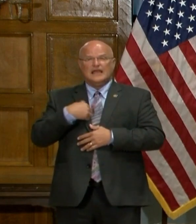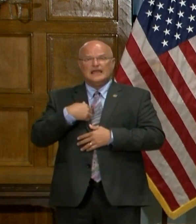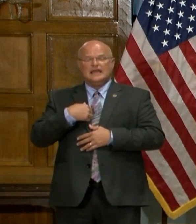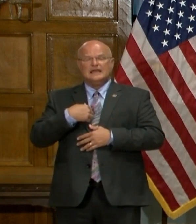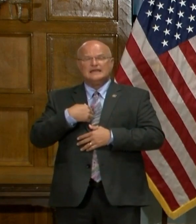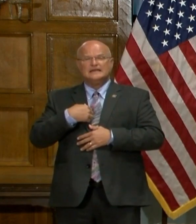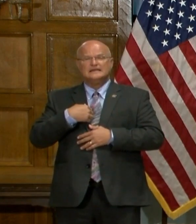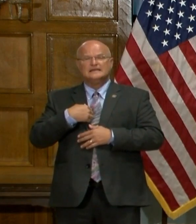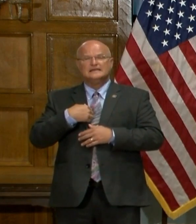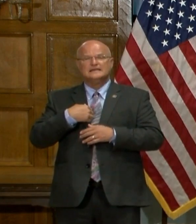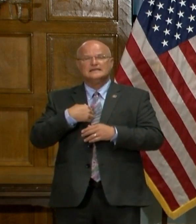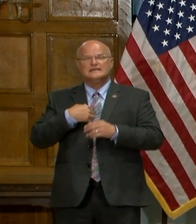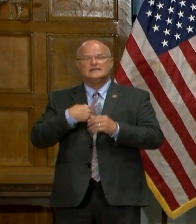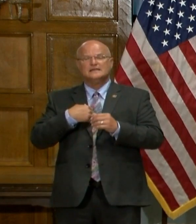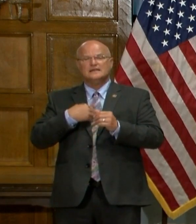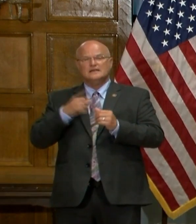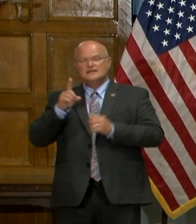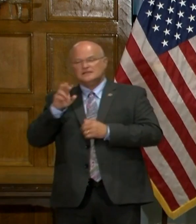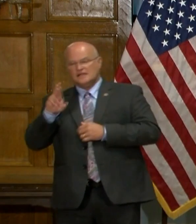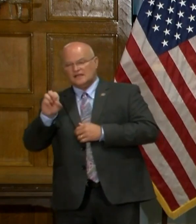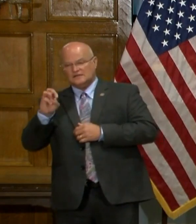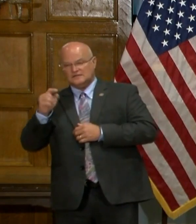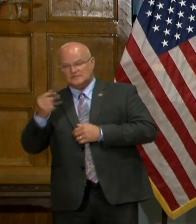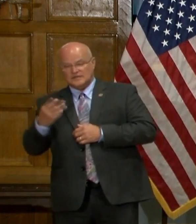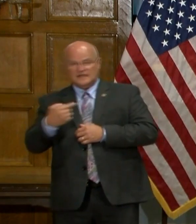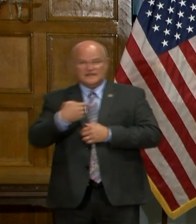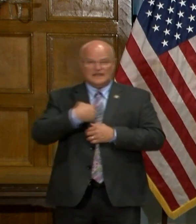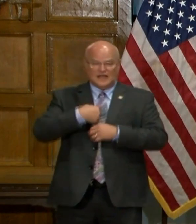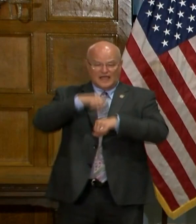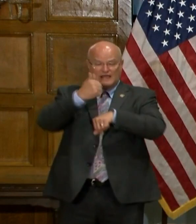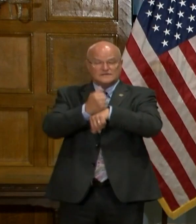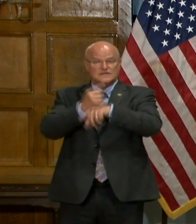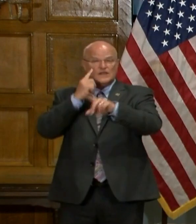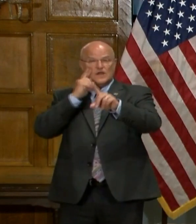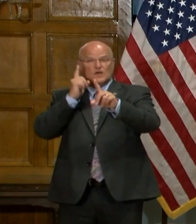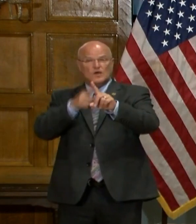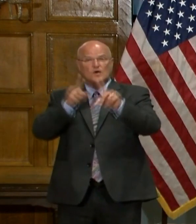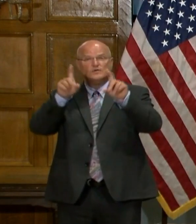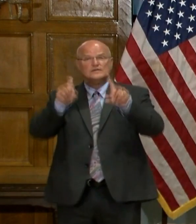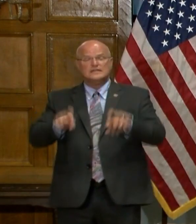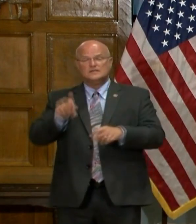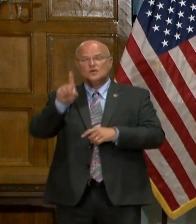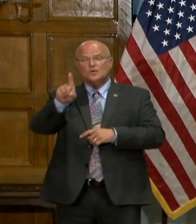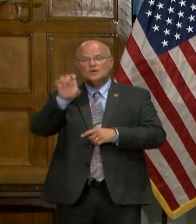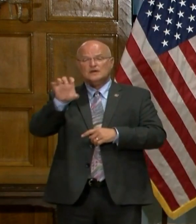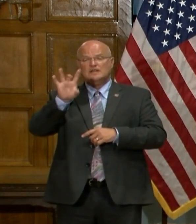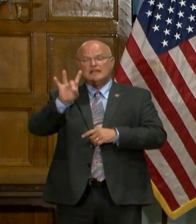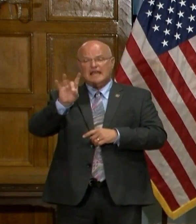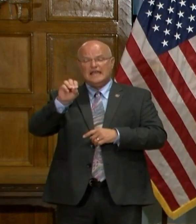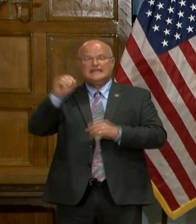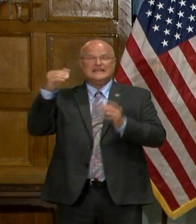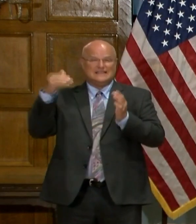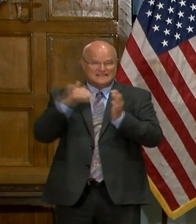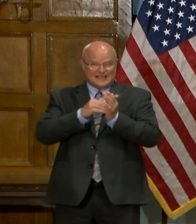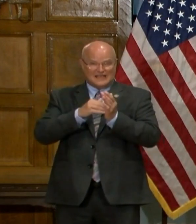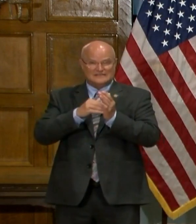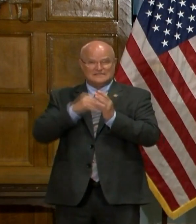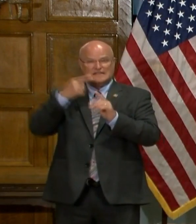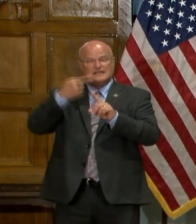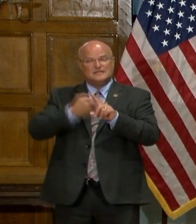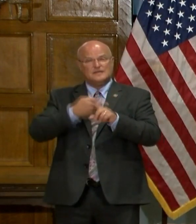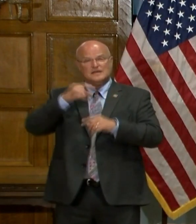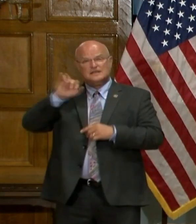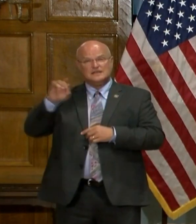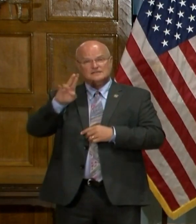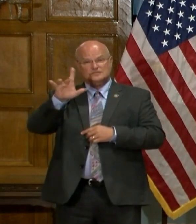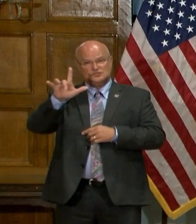as a goal with Dr. Smith, of course, to test 180,000 Arkansans in the